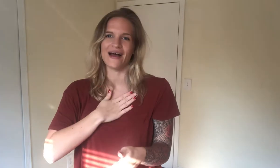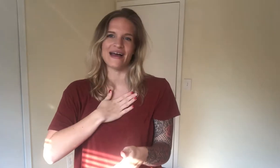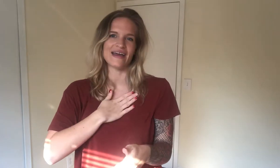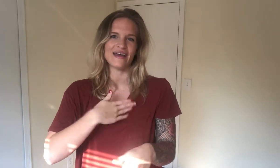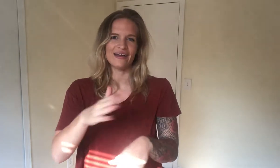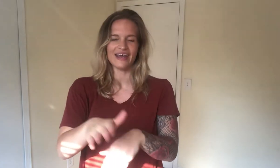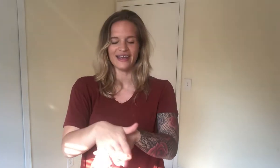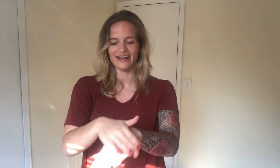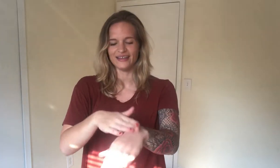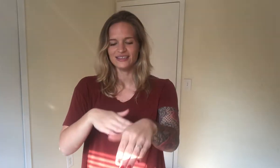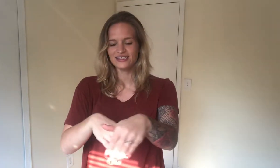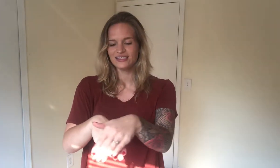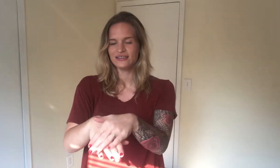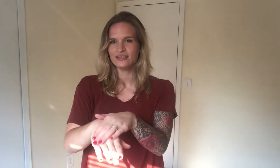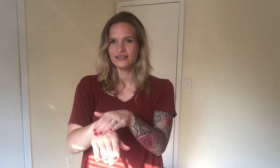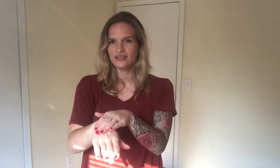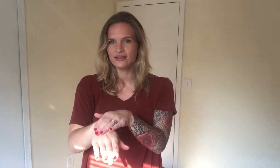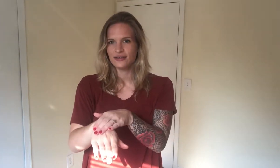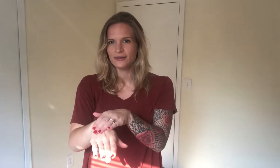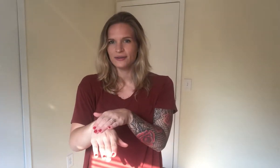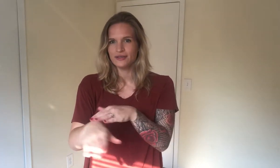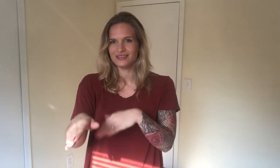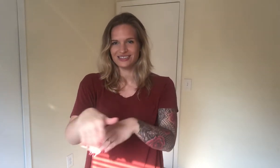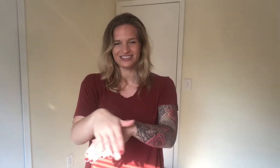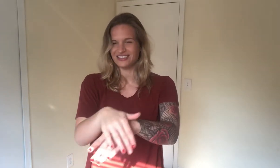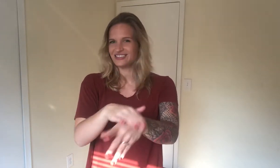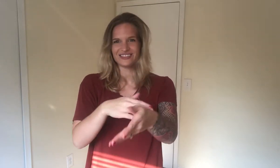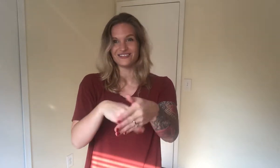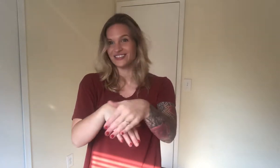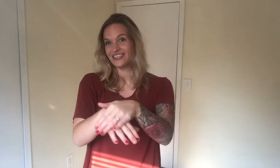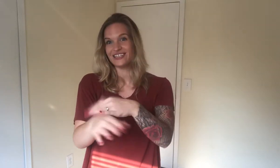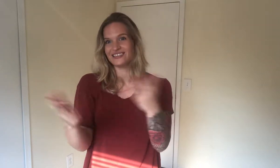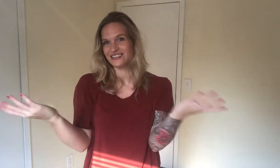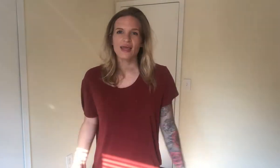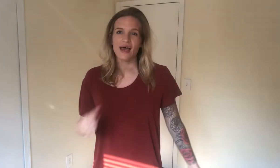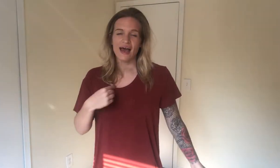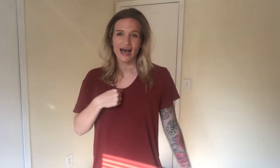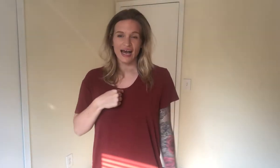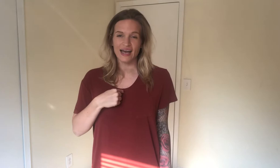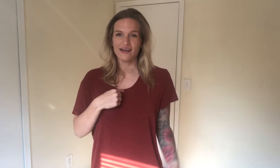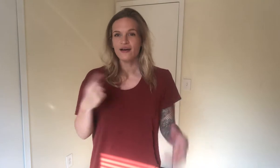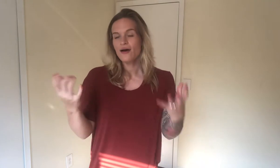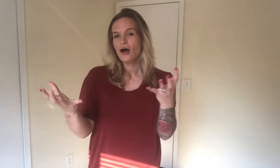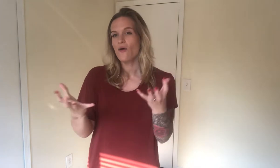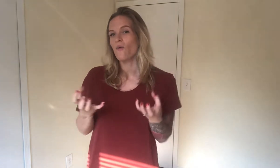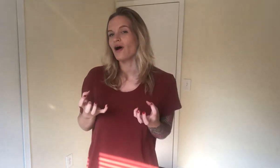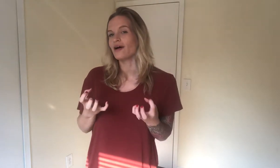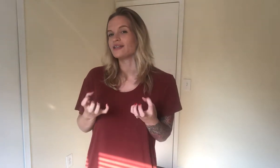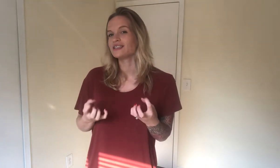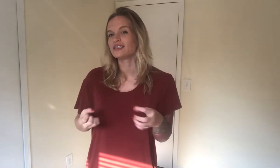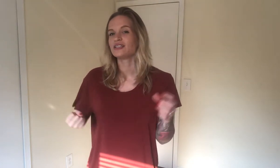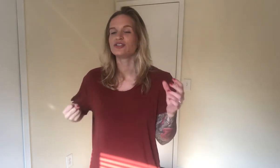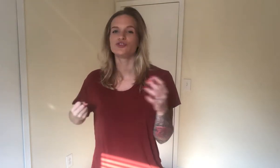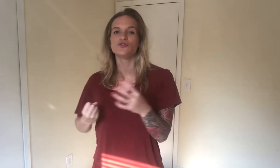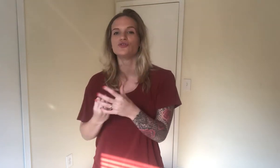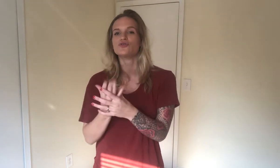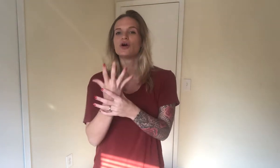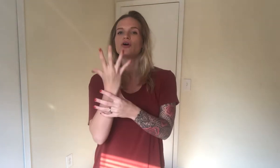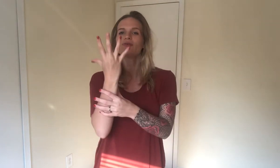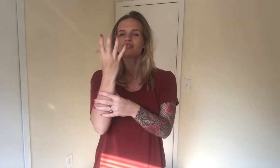my hands. Just shows your hands. So I want to grow, so